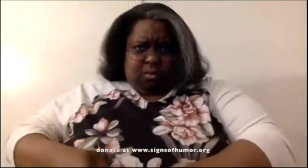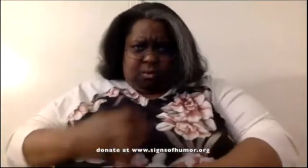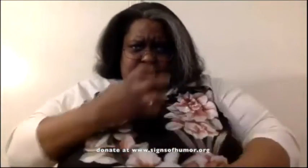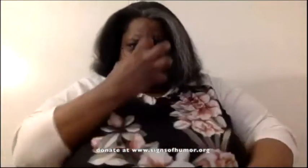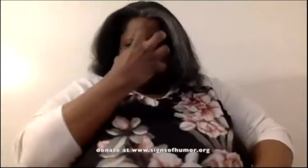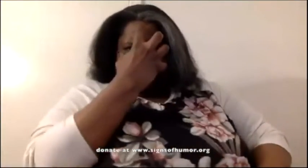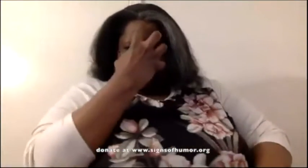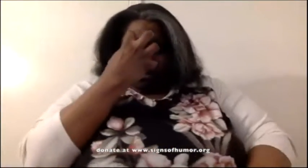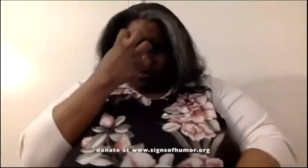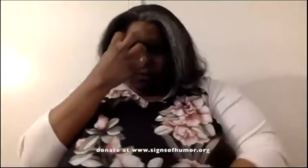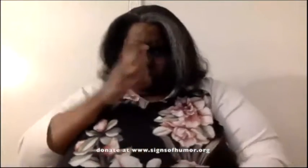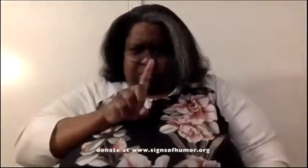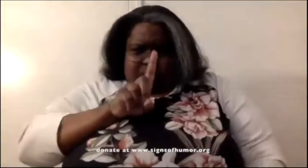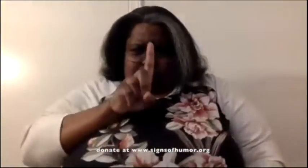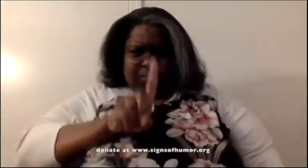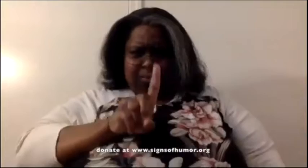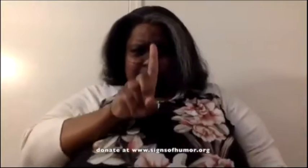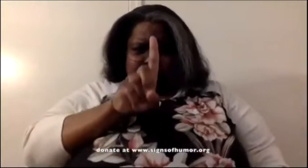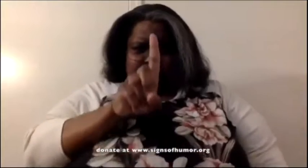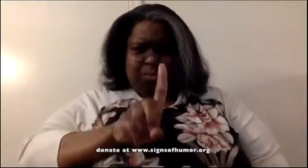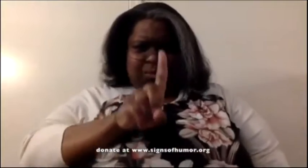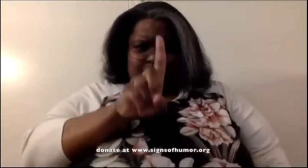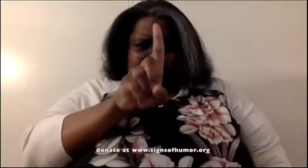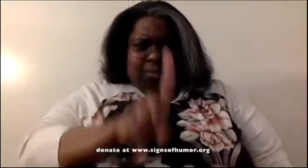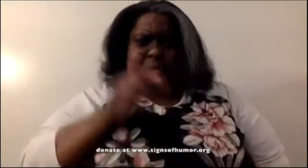yeah, I was mad. I was real mad.